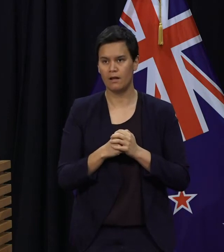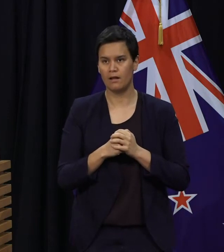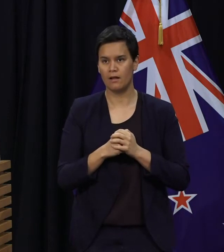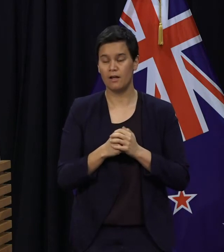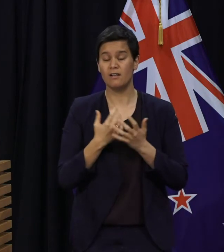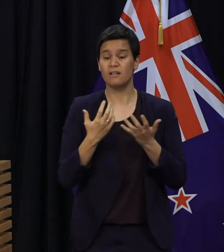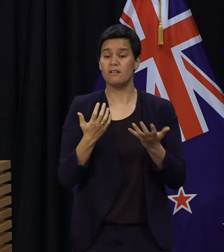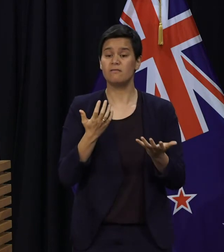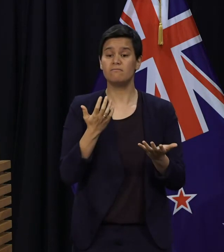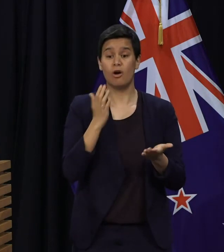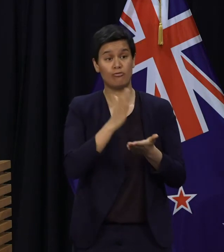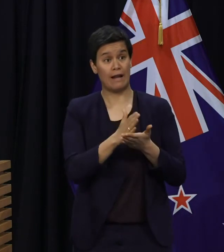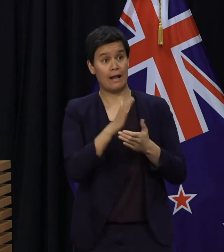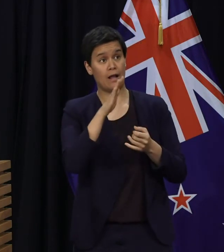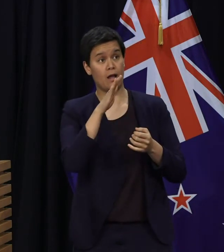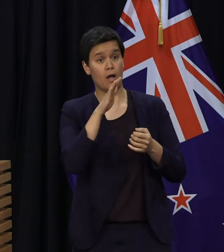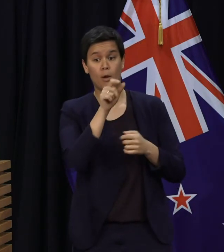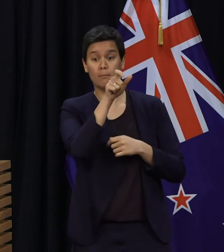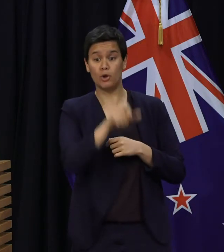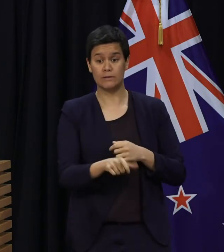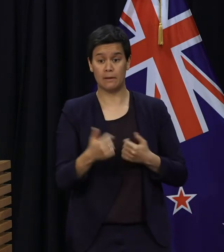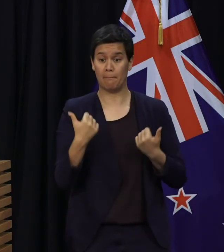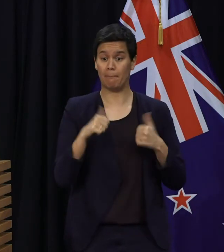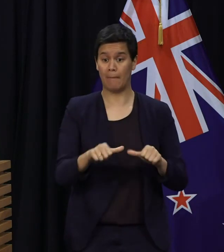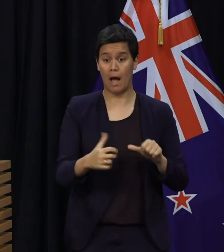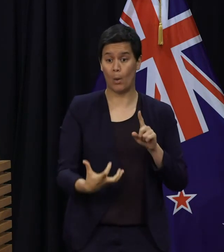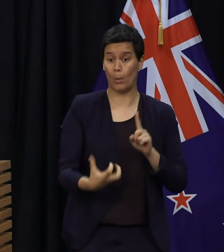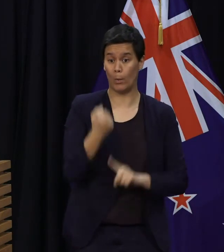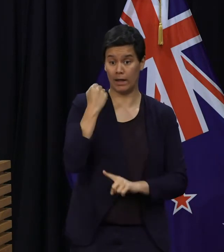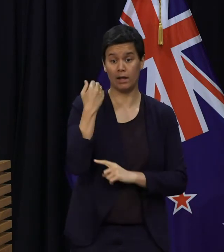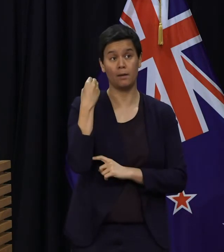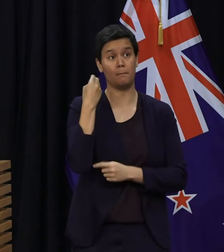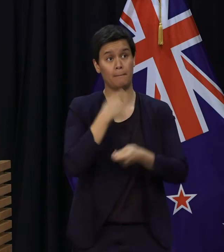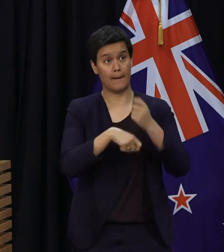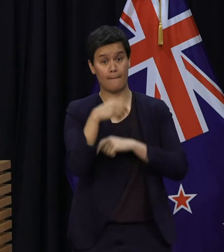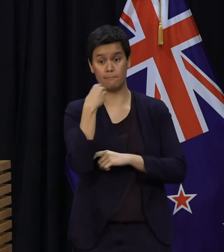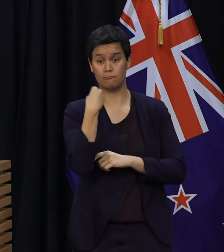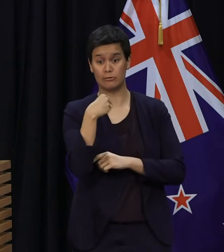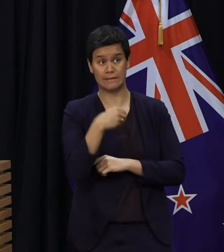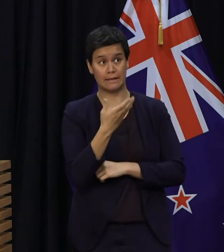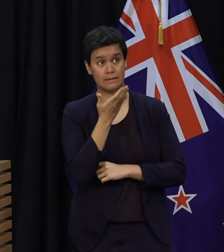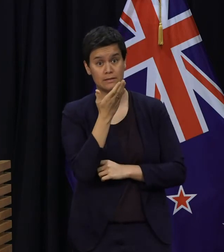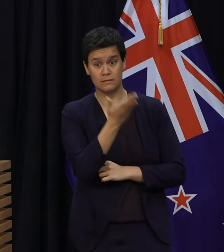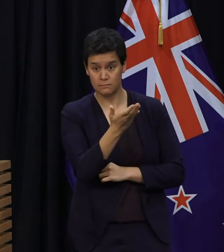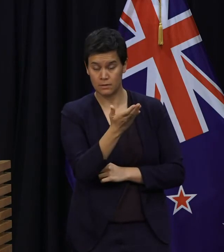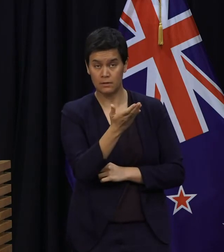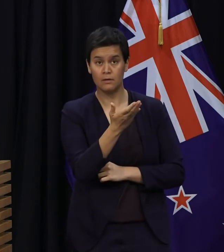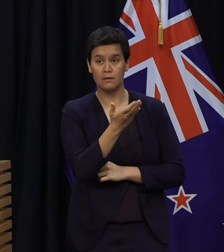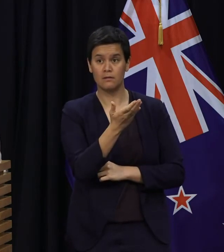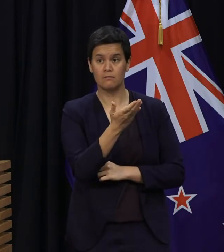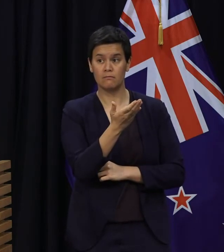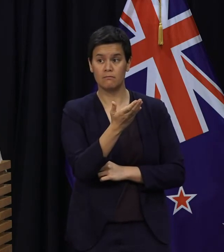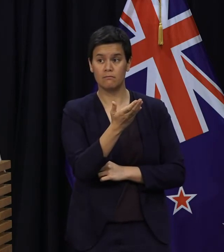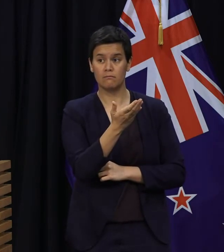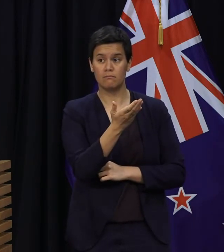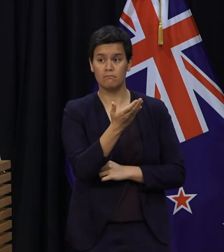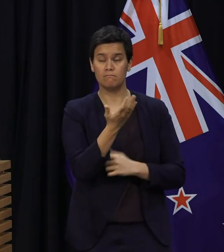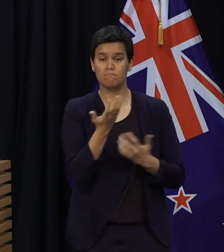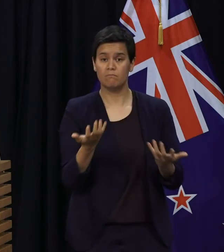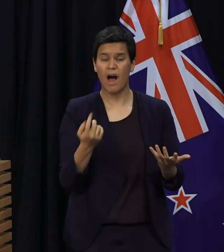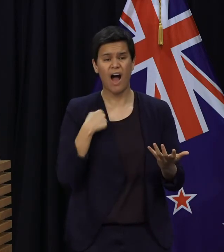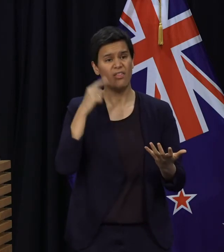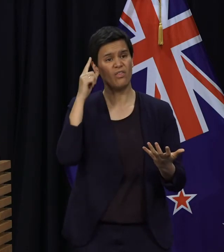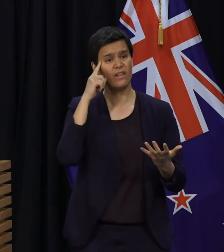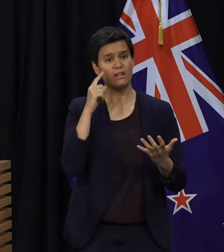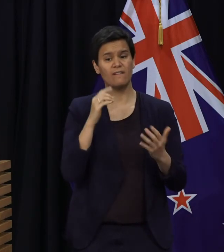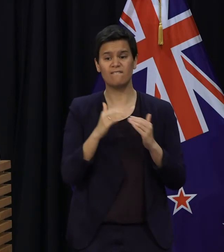regardless of who the final candidate is that takes the office of president. It is fair to say that obviously when we've had